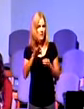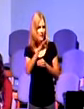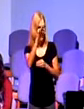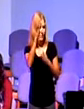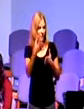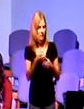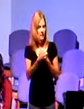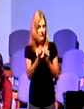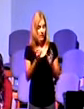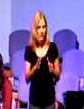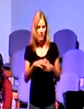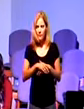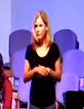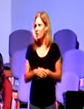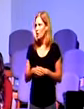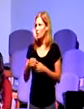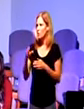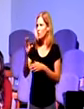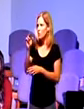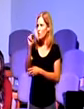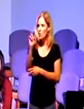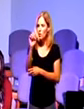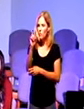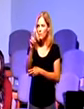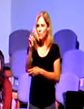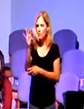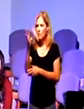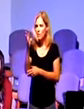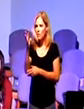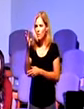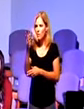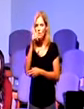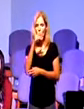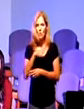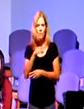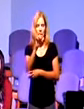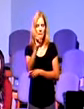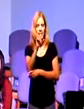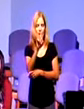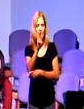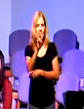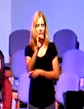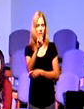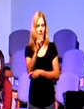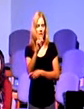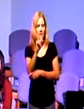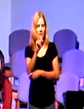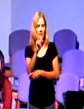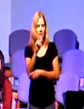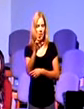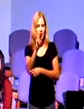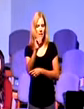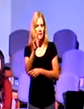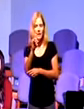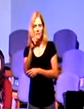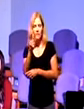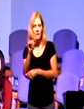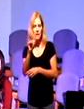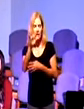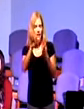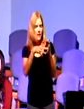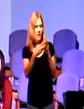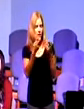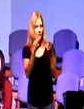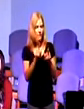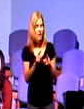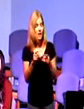And then also coming up November 4th is a Women's Advent Nativity Calendar event. And if you could sign up for that